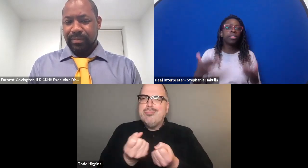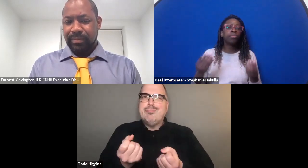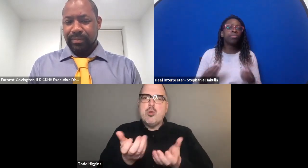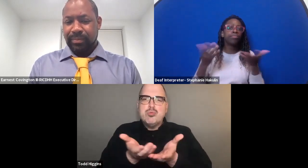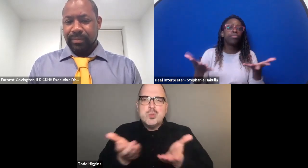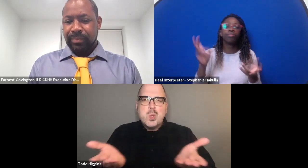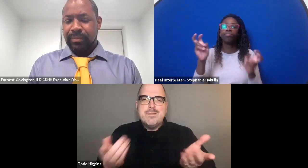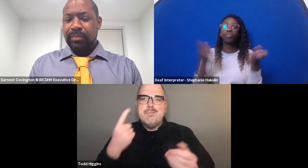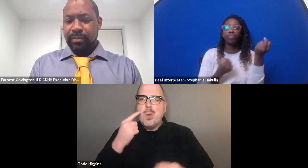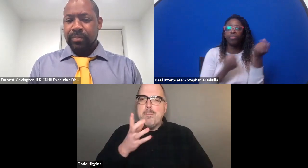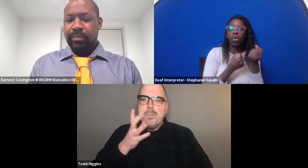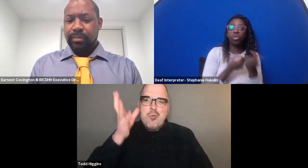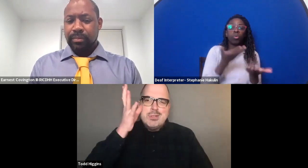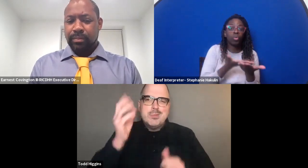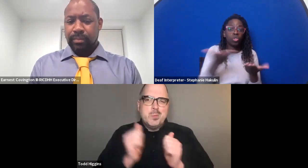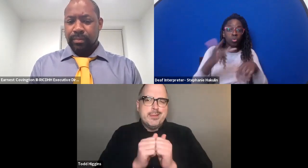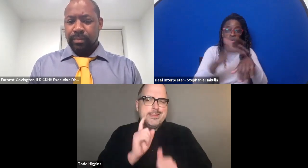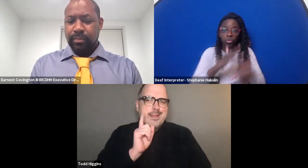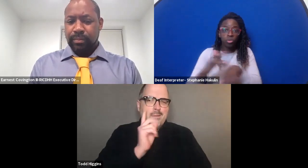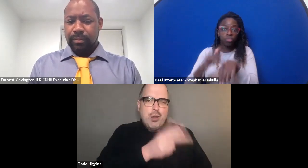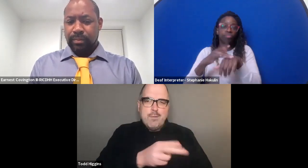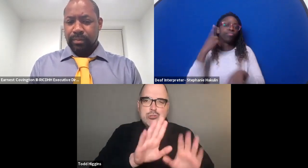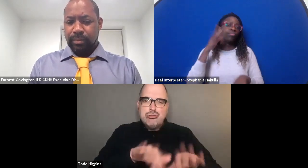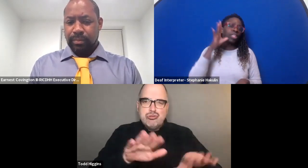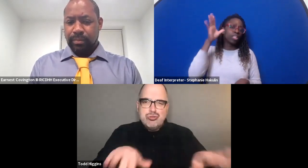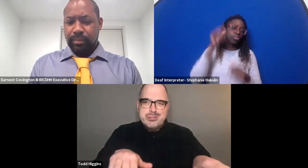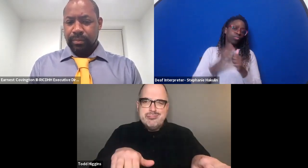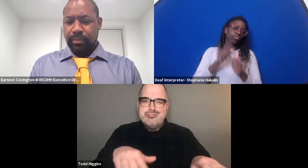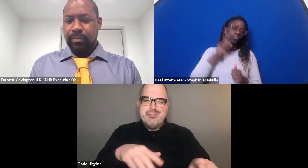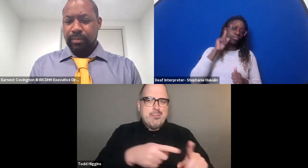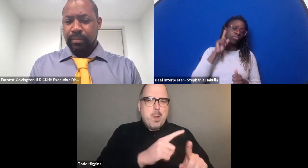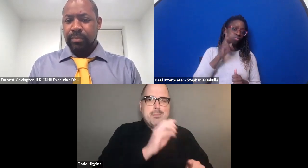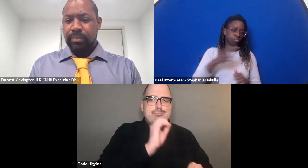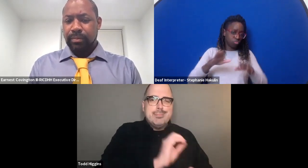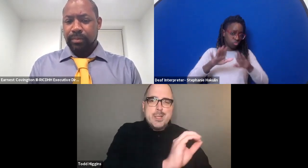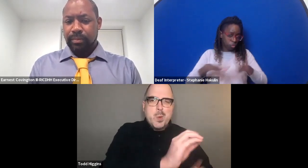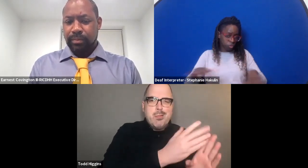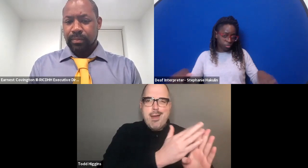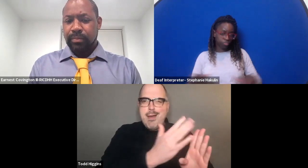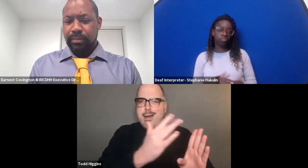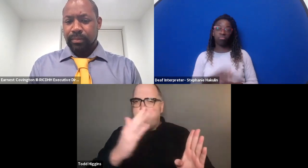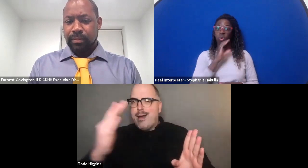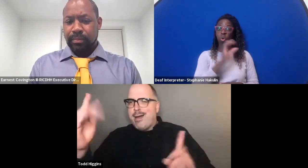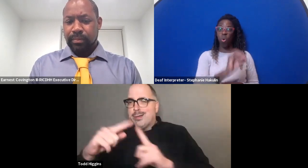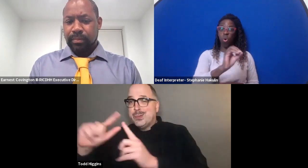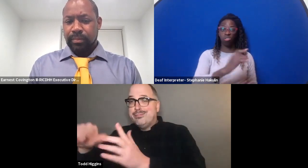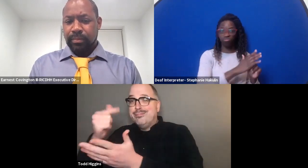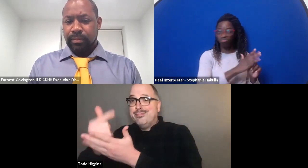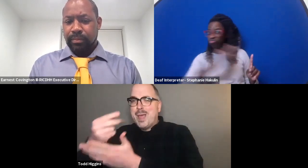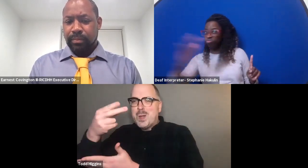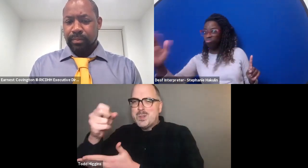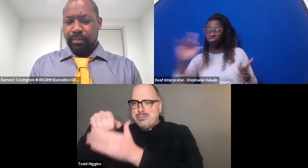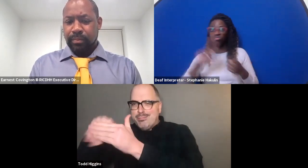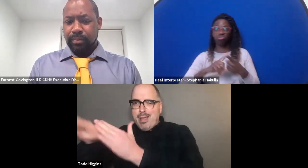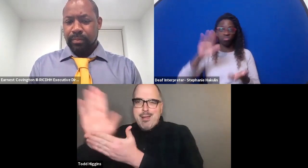our main goal is to provide support and resources for parents who have deaf and hard of hearing children, ages